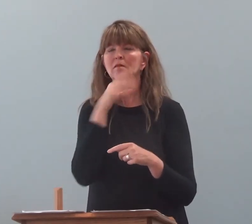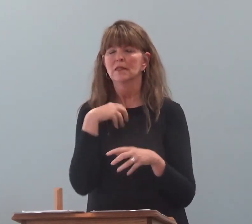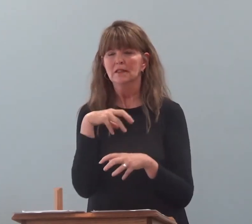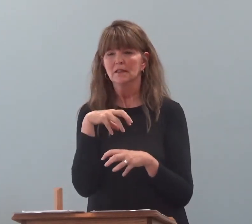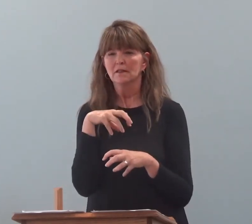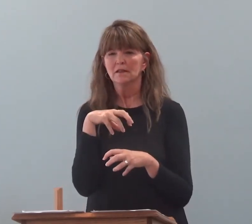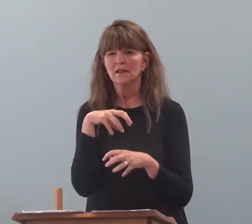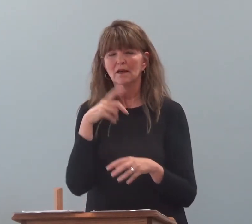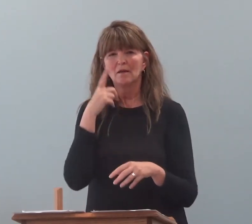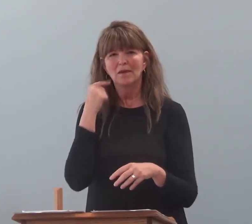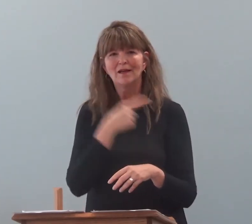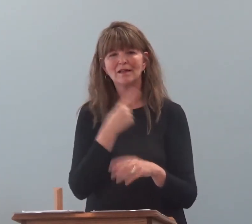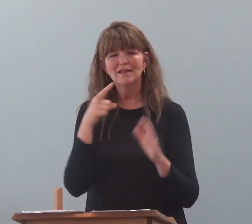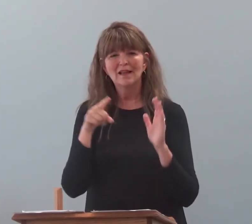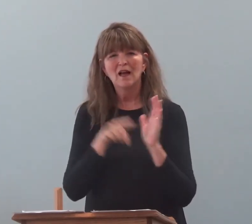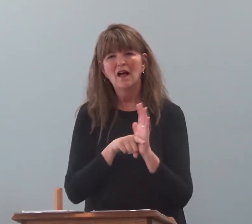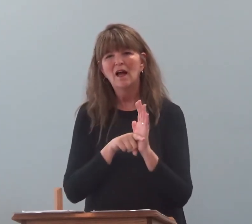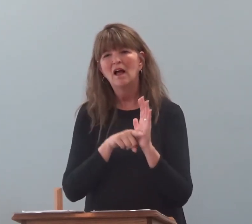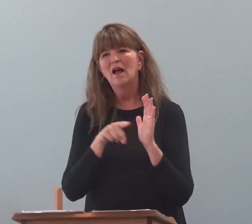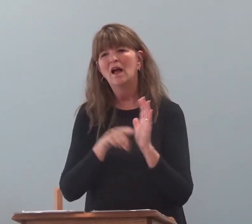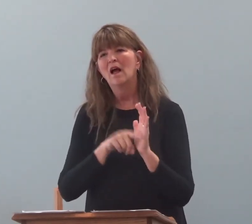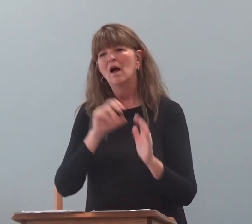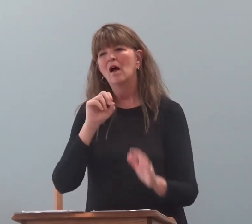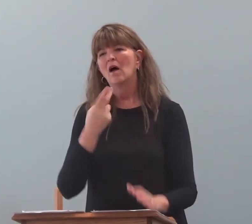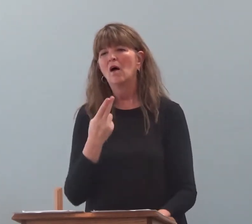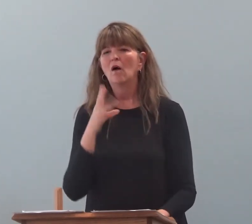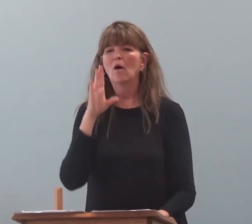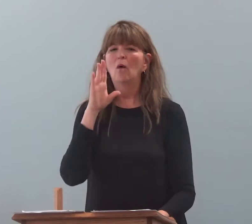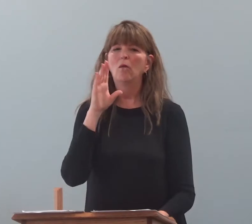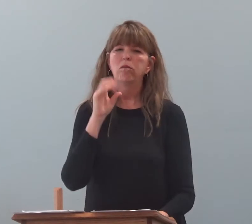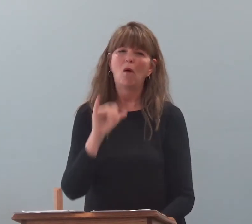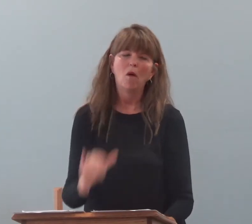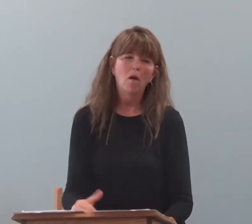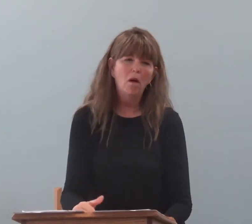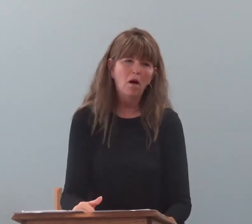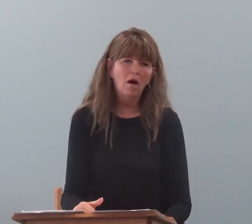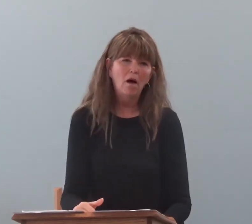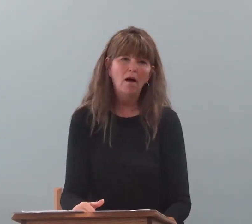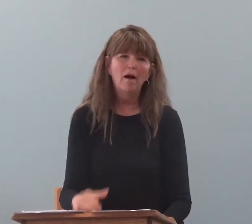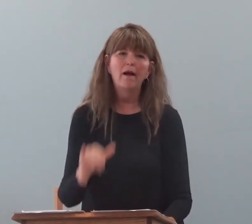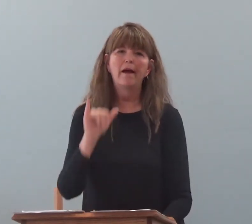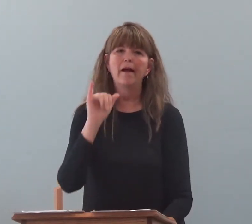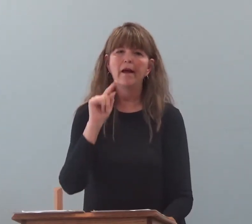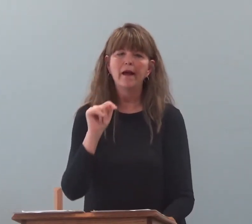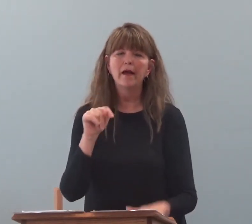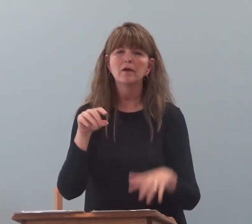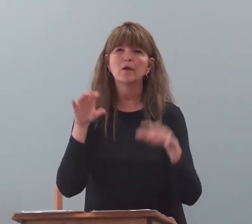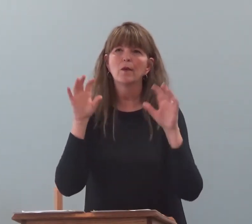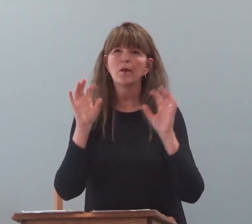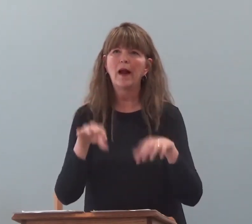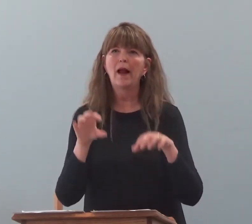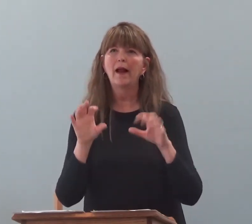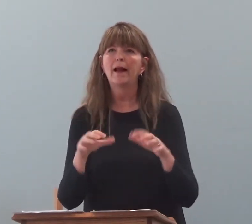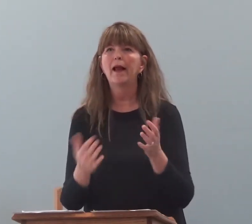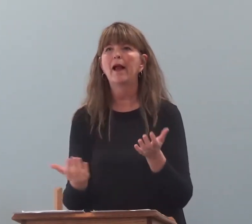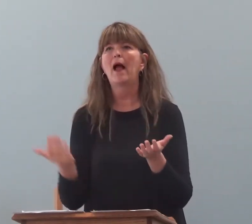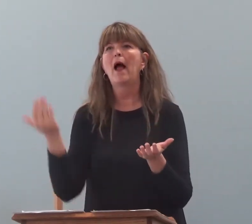Because I know he's gonna talk negatively. He'll be saying, oh boy,